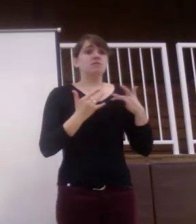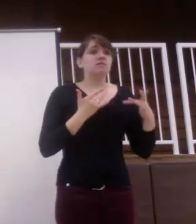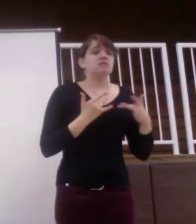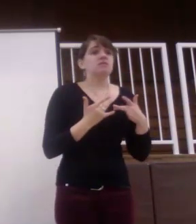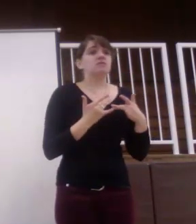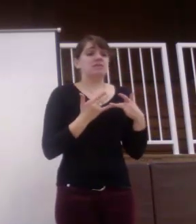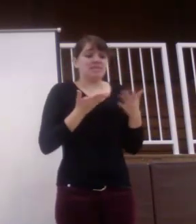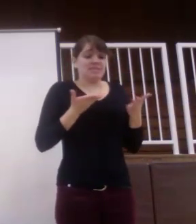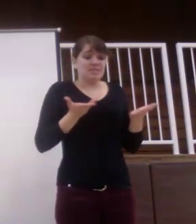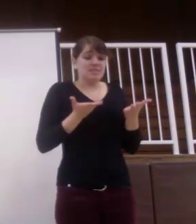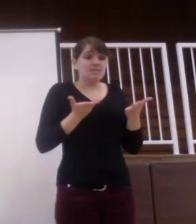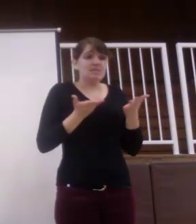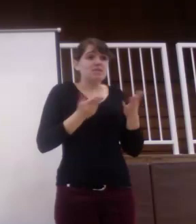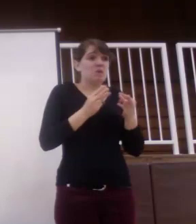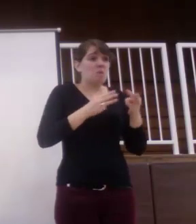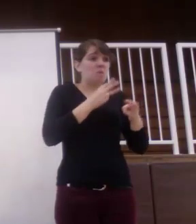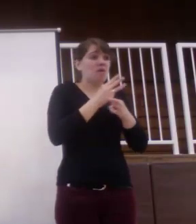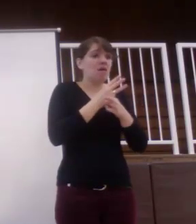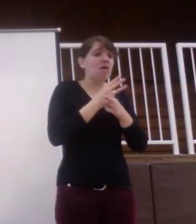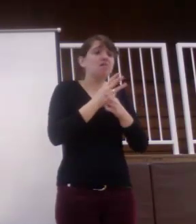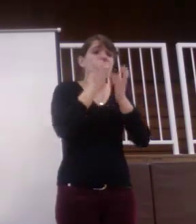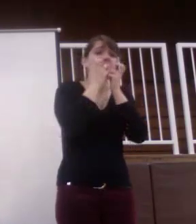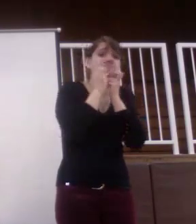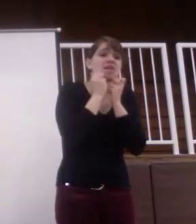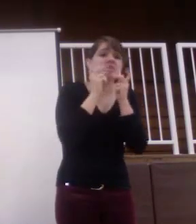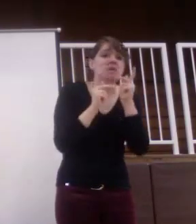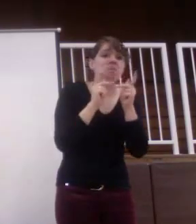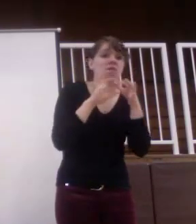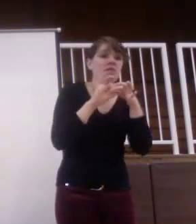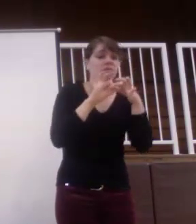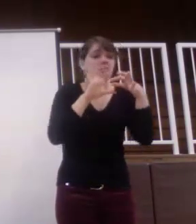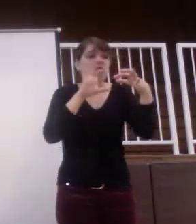leaving this world and our loved ones,